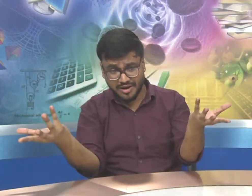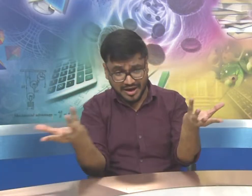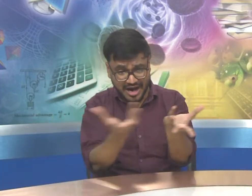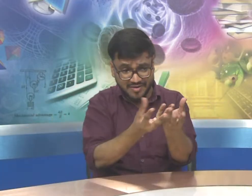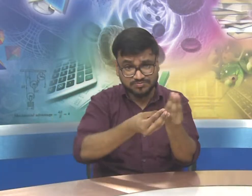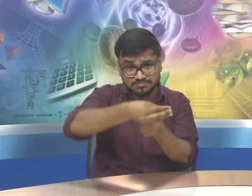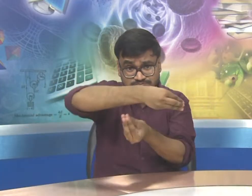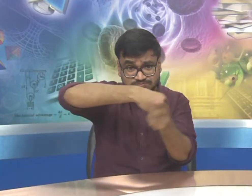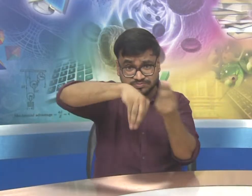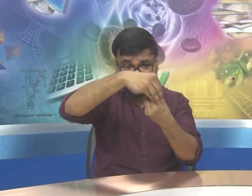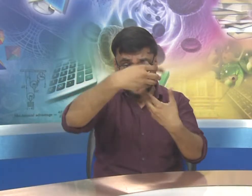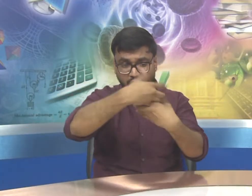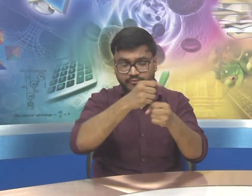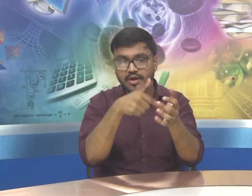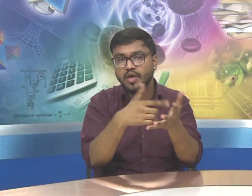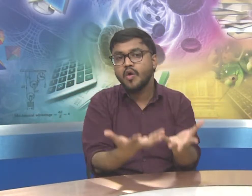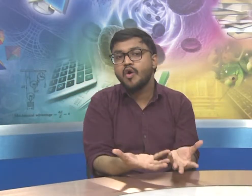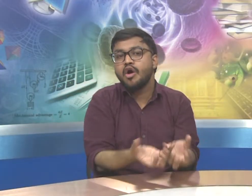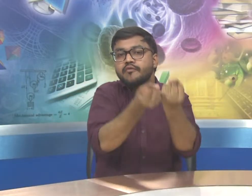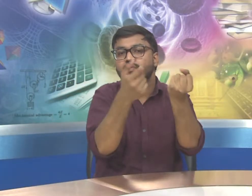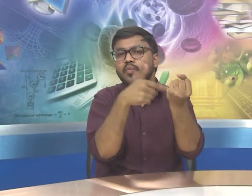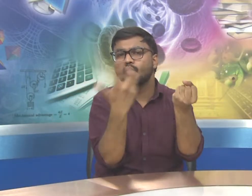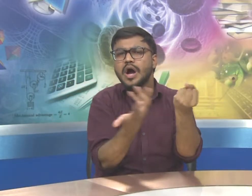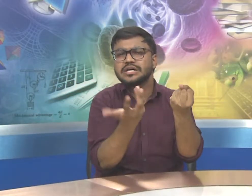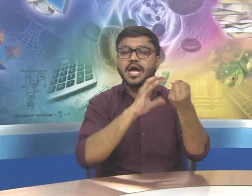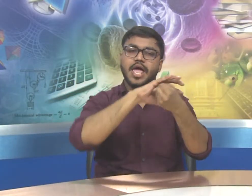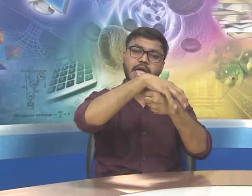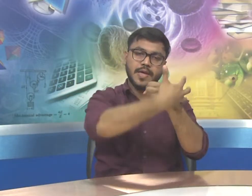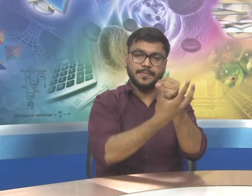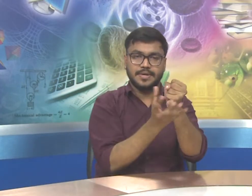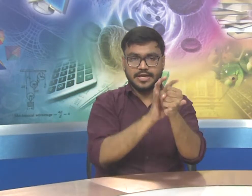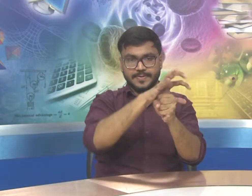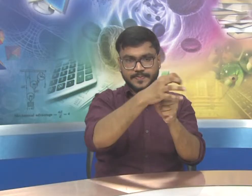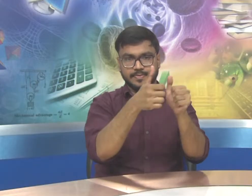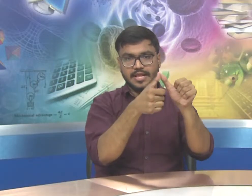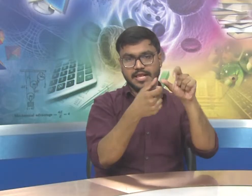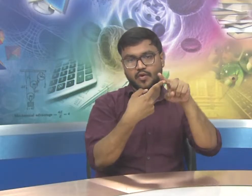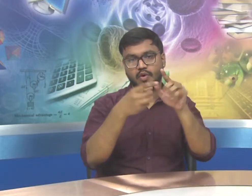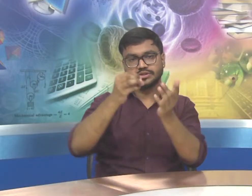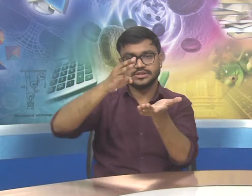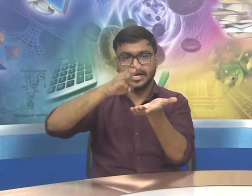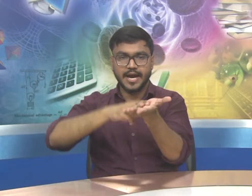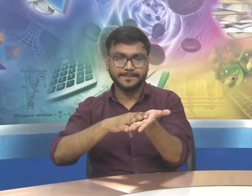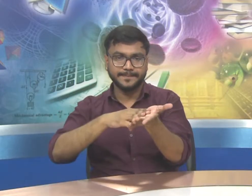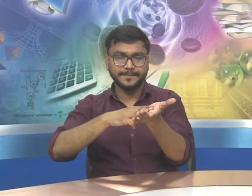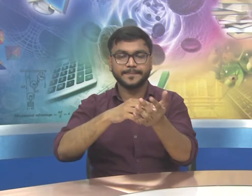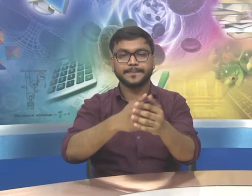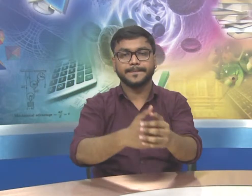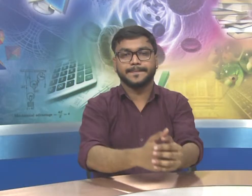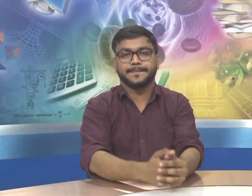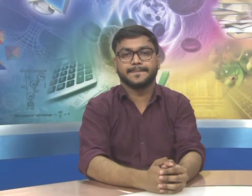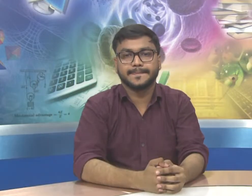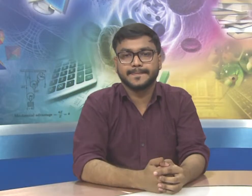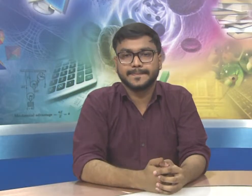He said that every element is made of tiny particles called atoms.